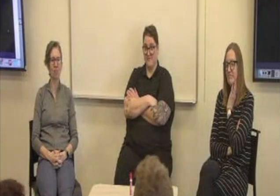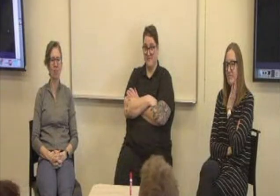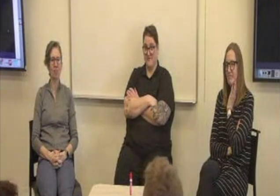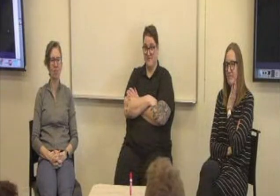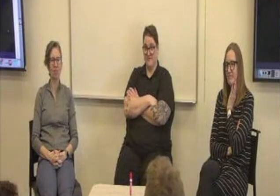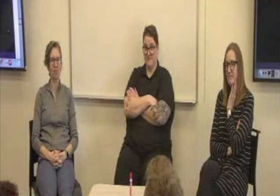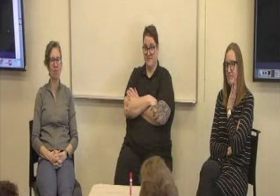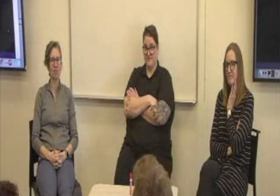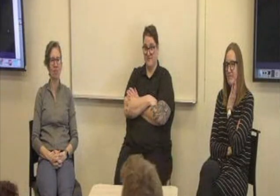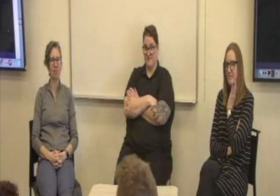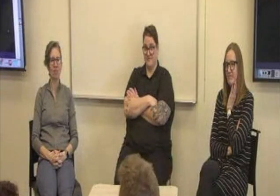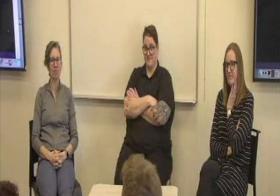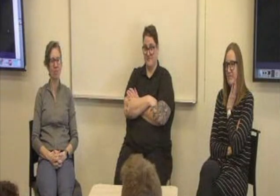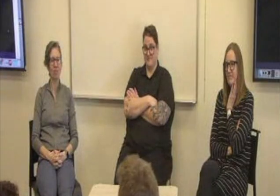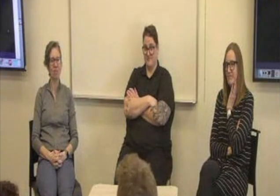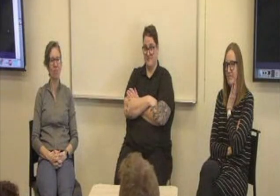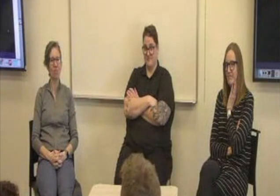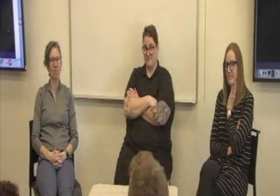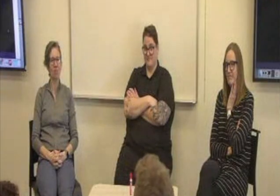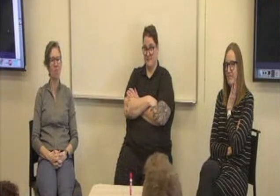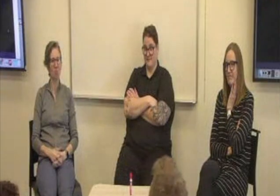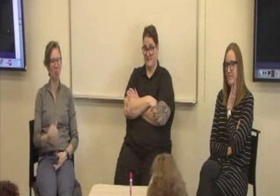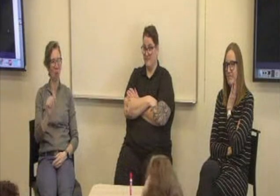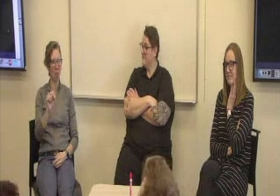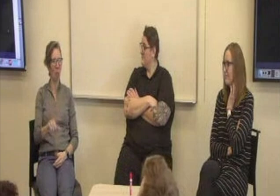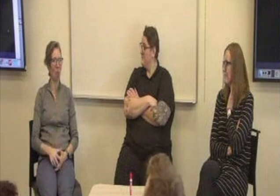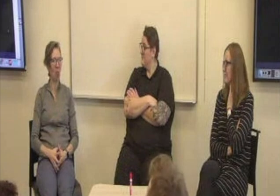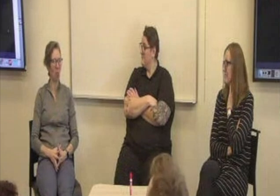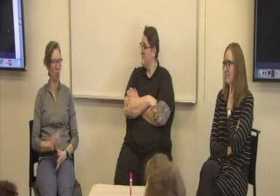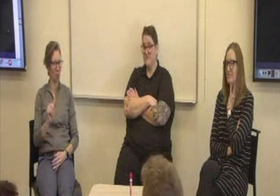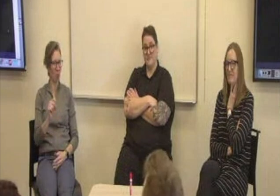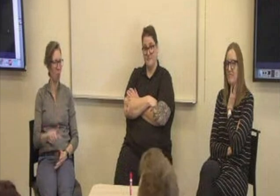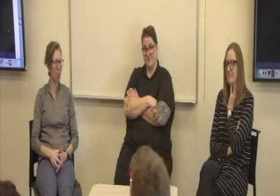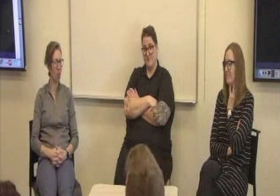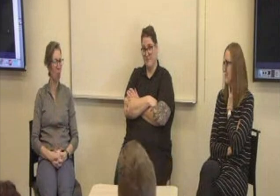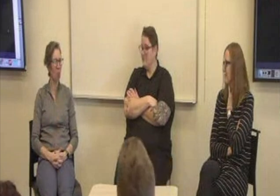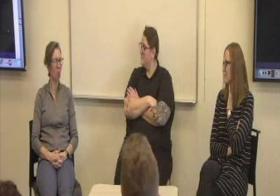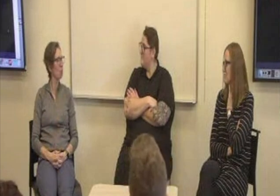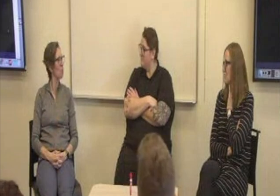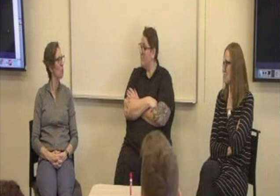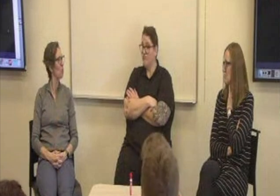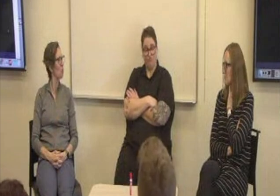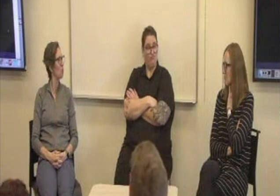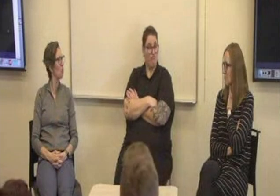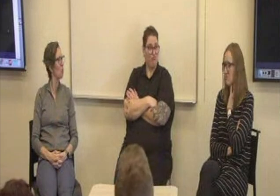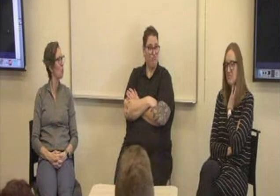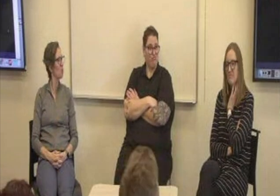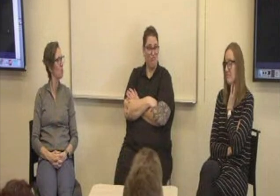So do you prefer, with my interpreting, do you prefer that it's more English order or stick with ASL?